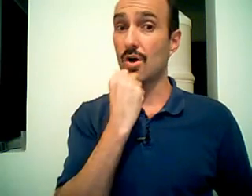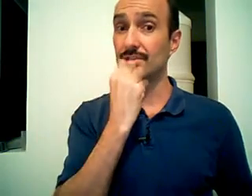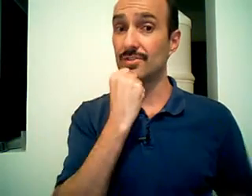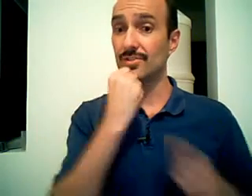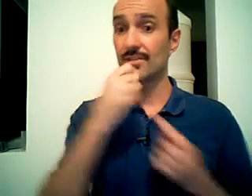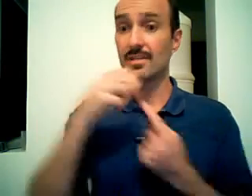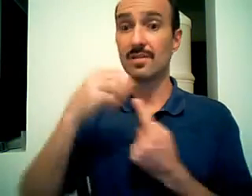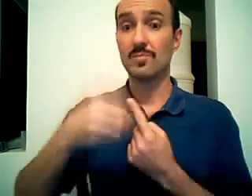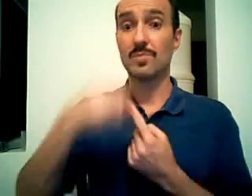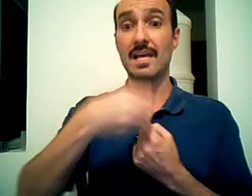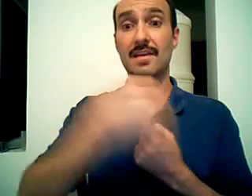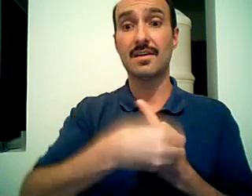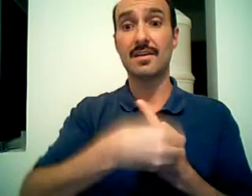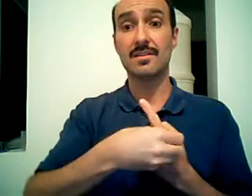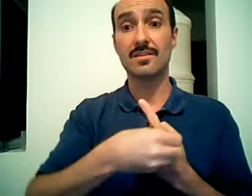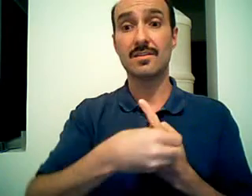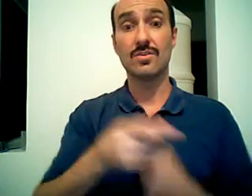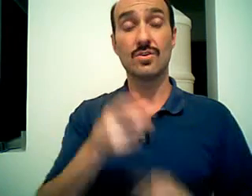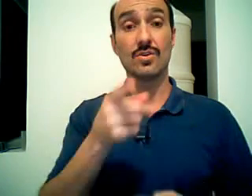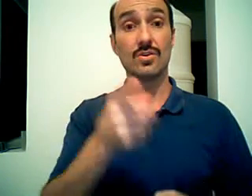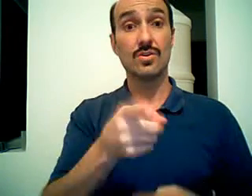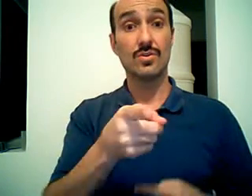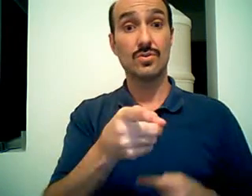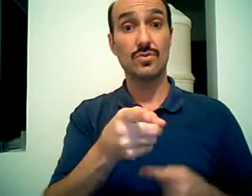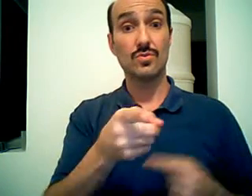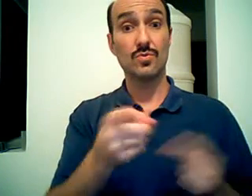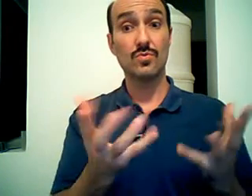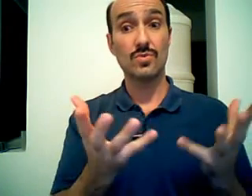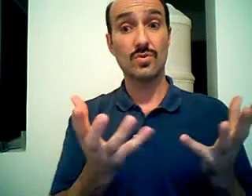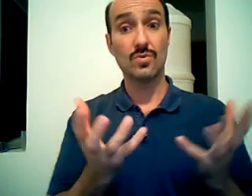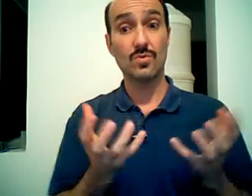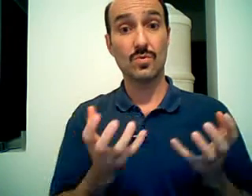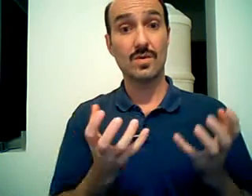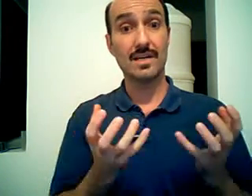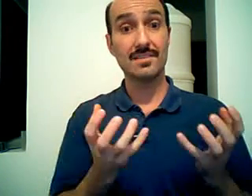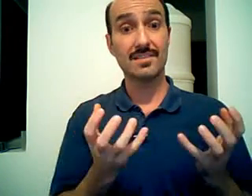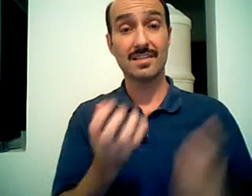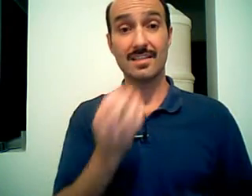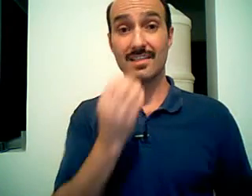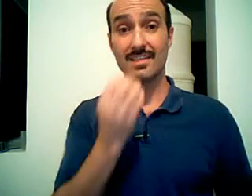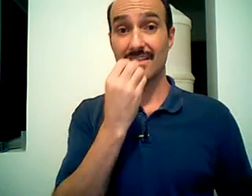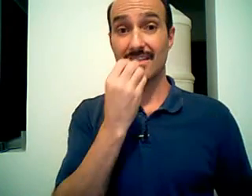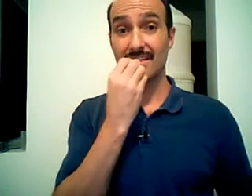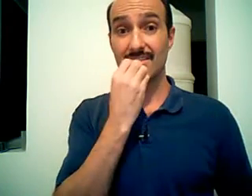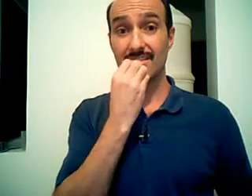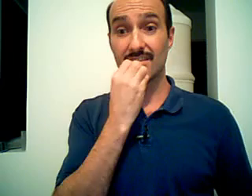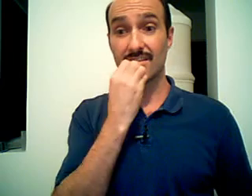orange, banana, you want, eat,